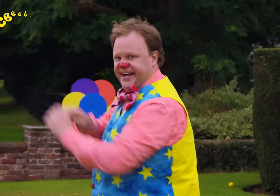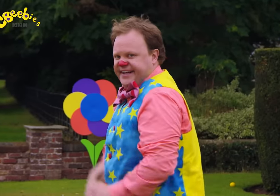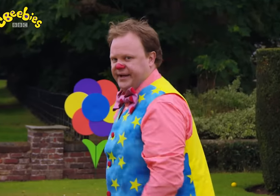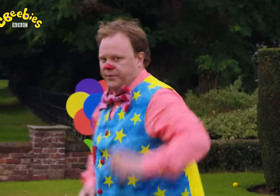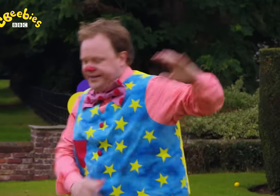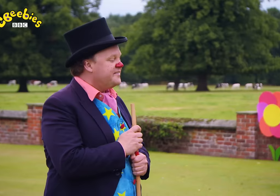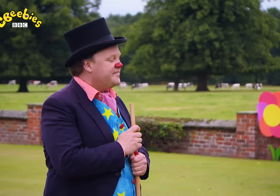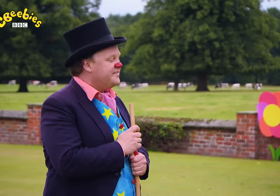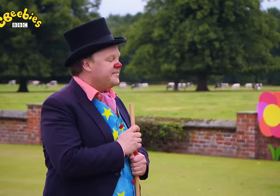inside.